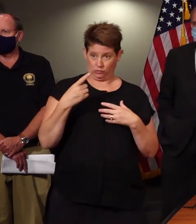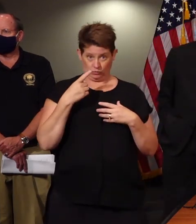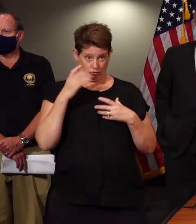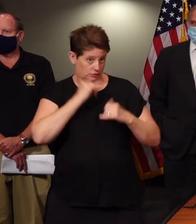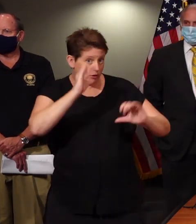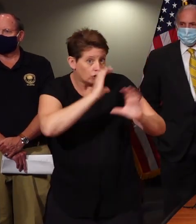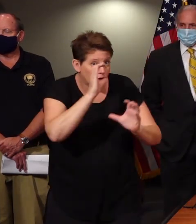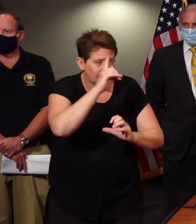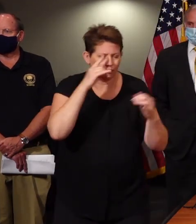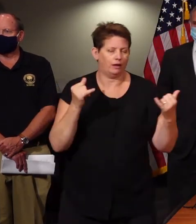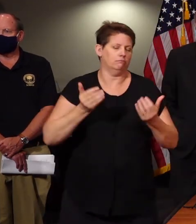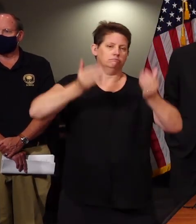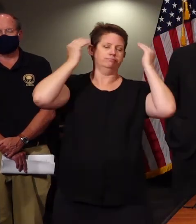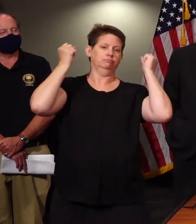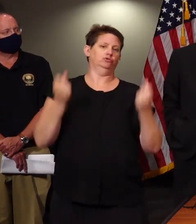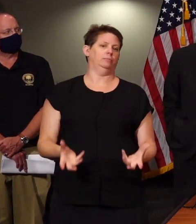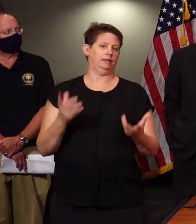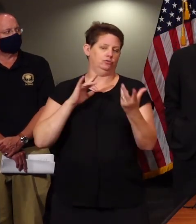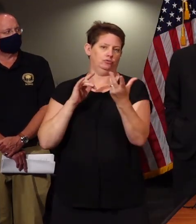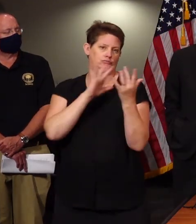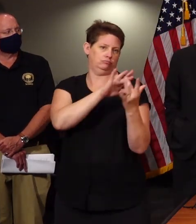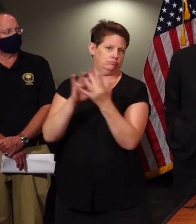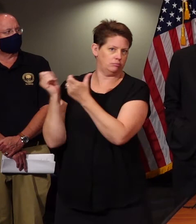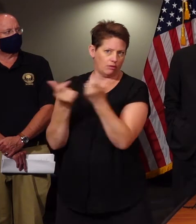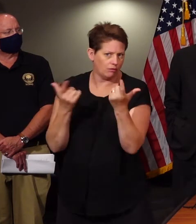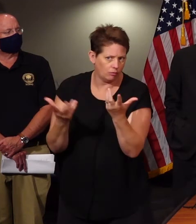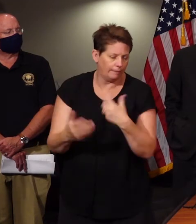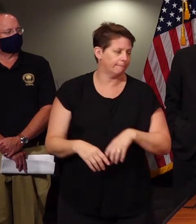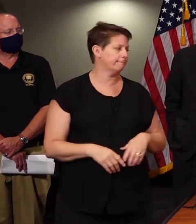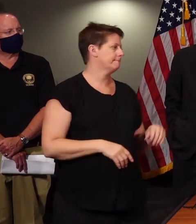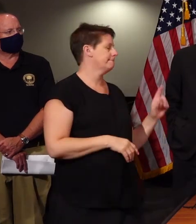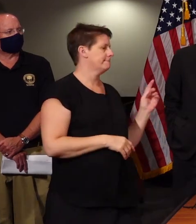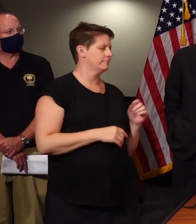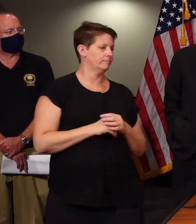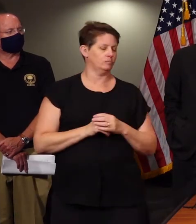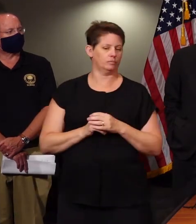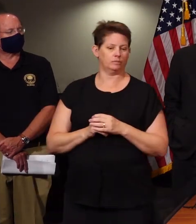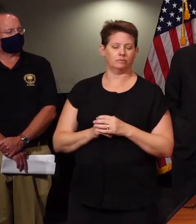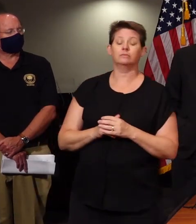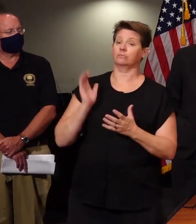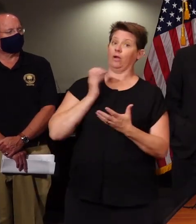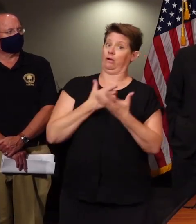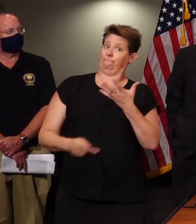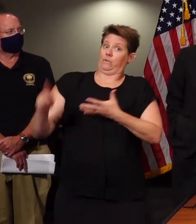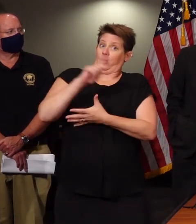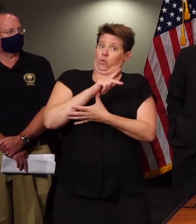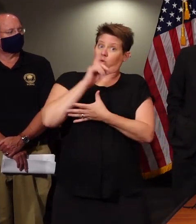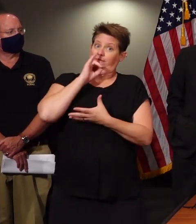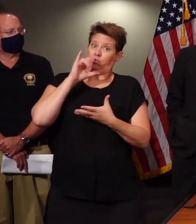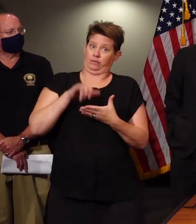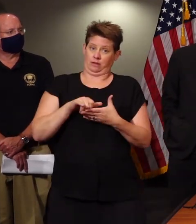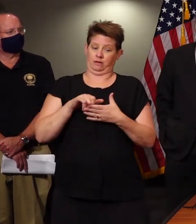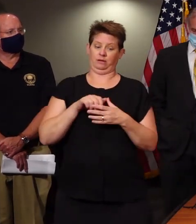track around 4,000 people a day? Well, yes, so that our priority for contact